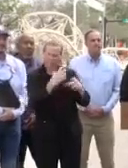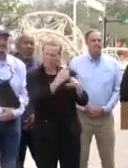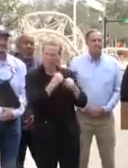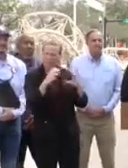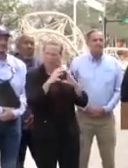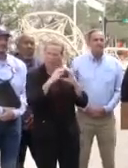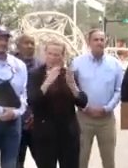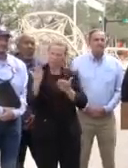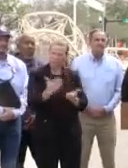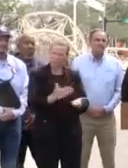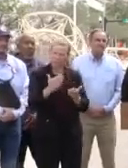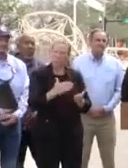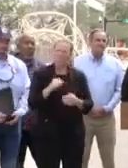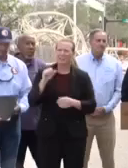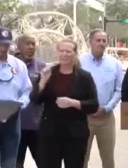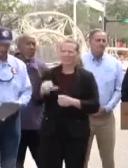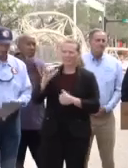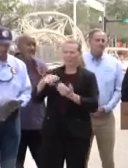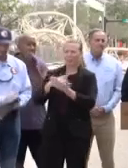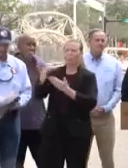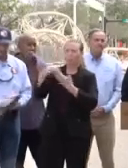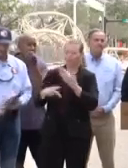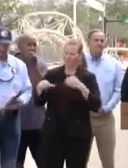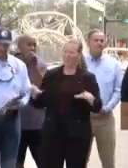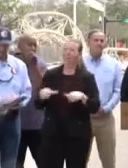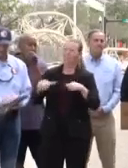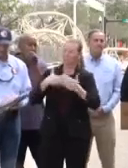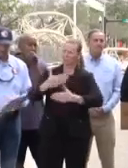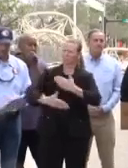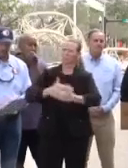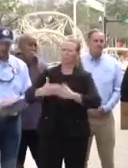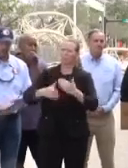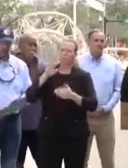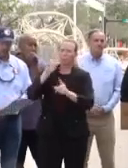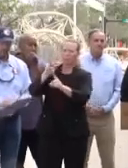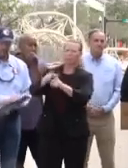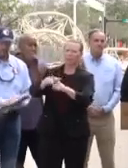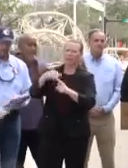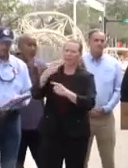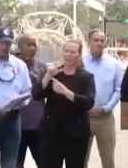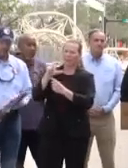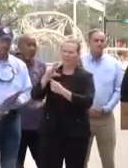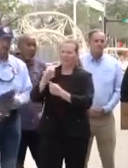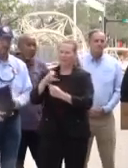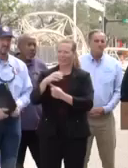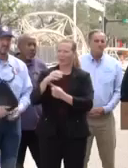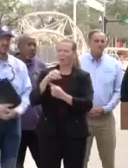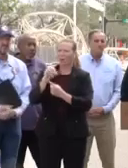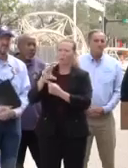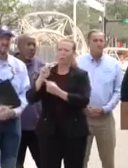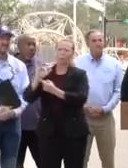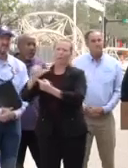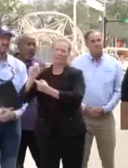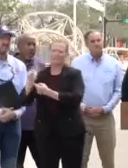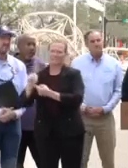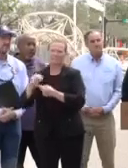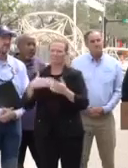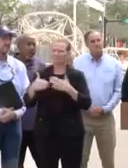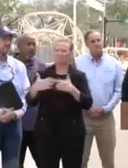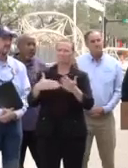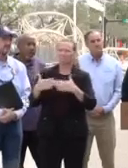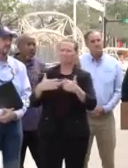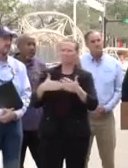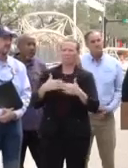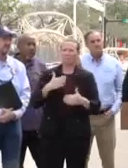trailers? Yeah, so that program is active, and that would apply for Helene or for Milton. My